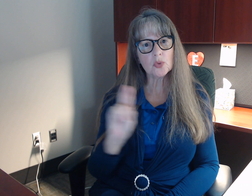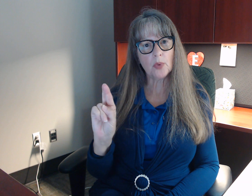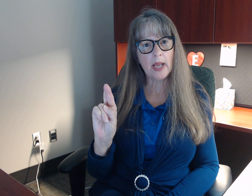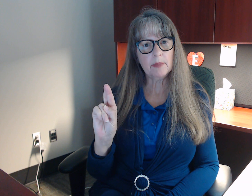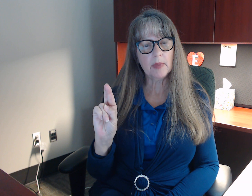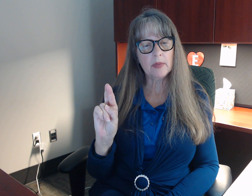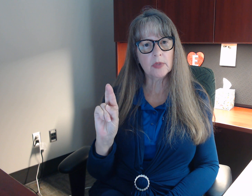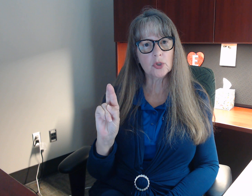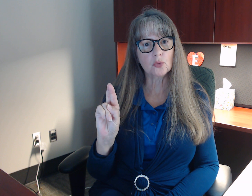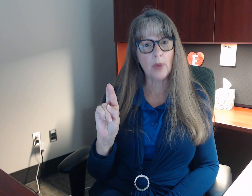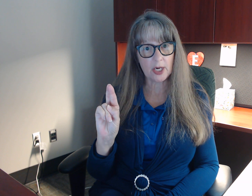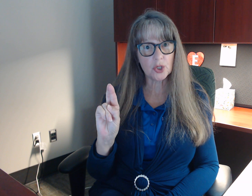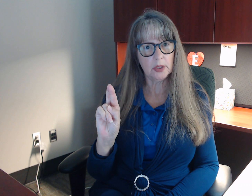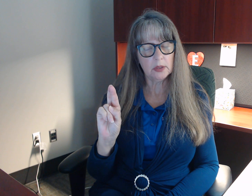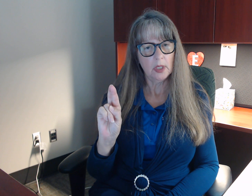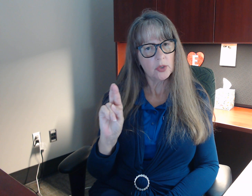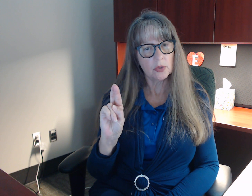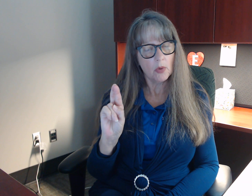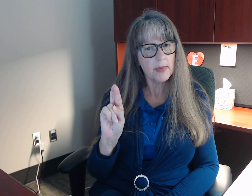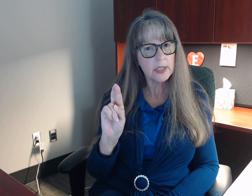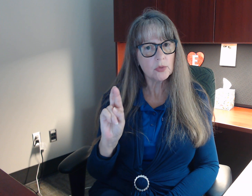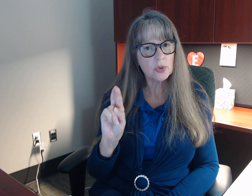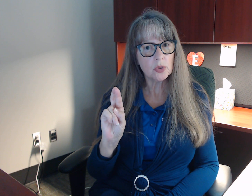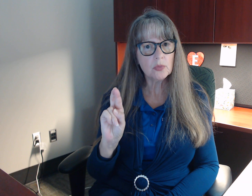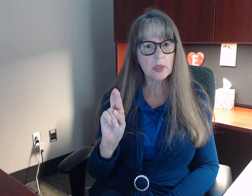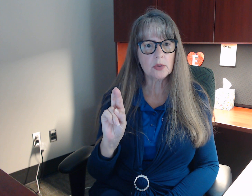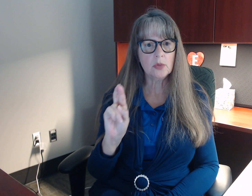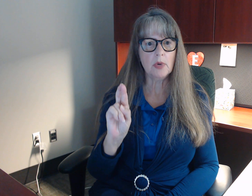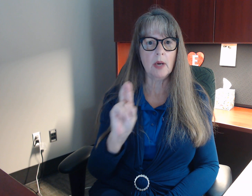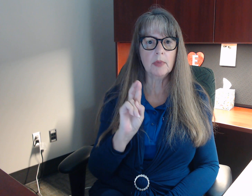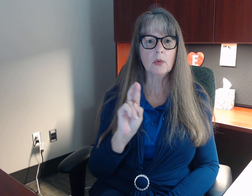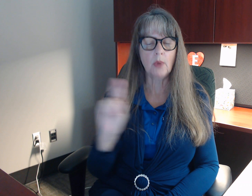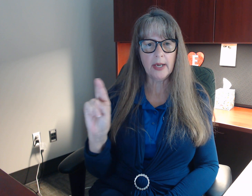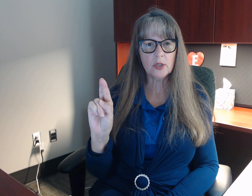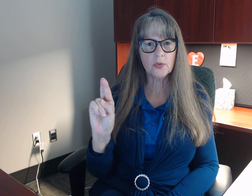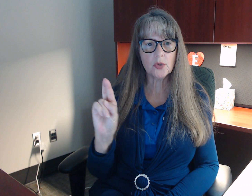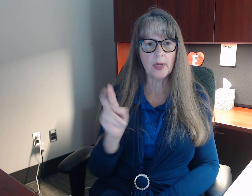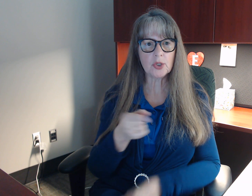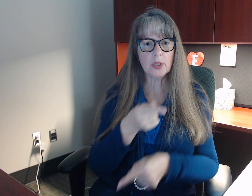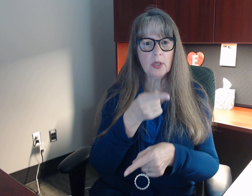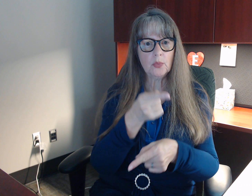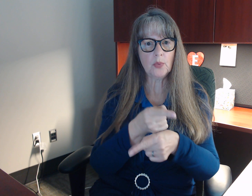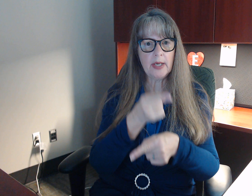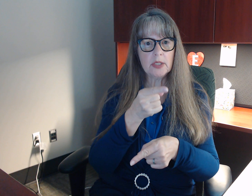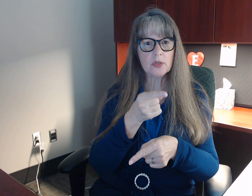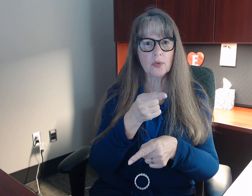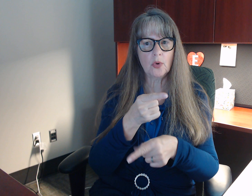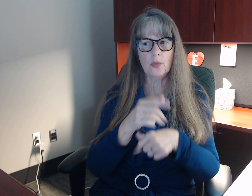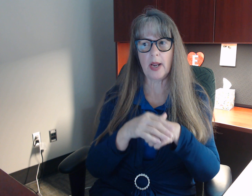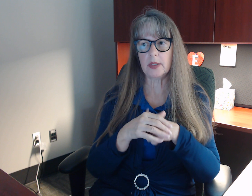right the direction. So don't mix those two up. Right is for the direction and right is for correct.